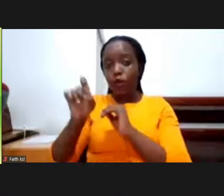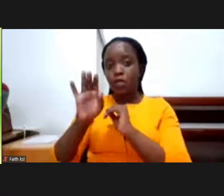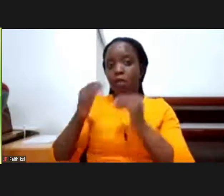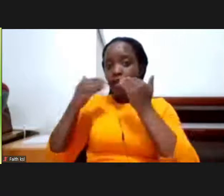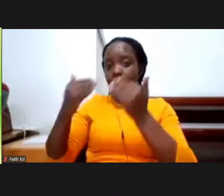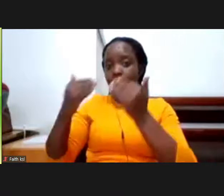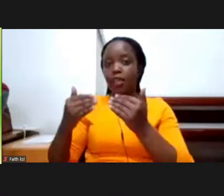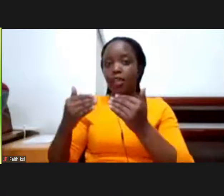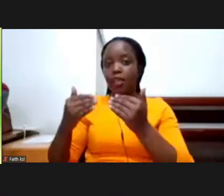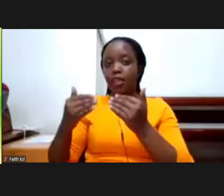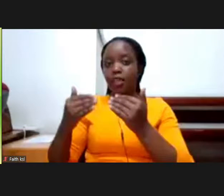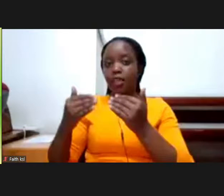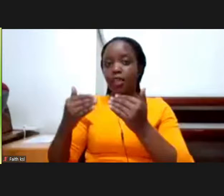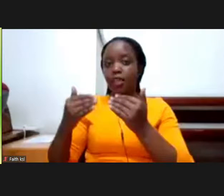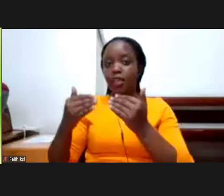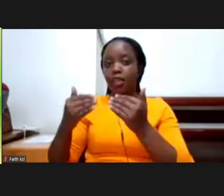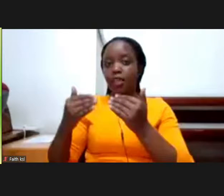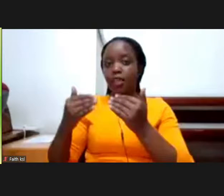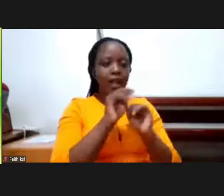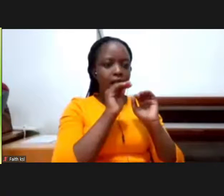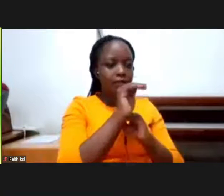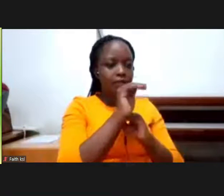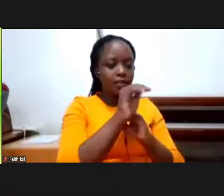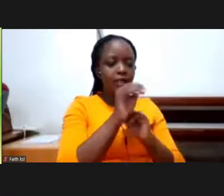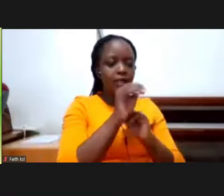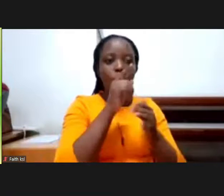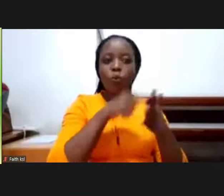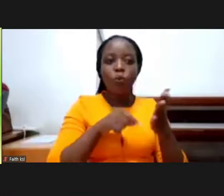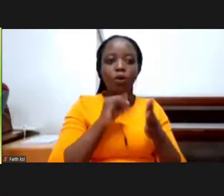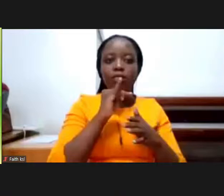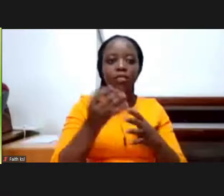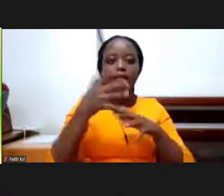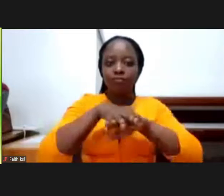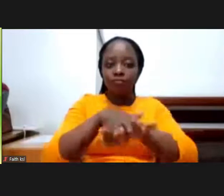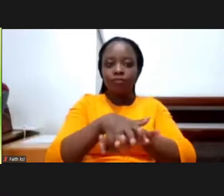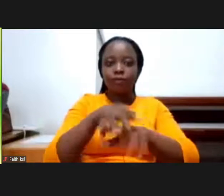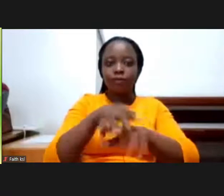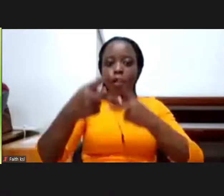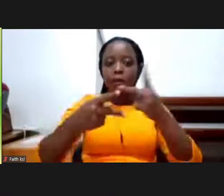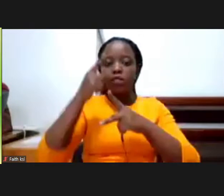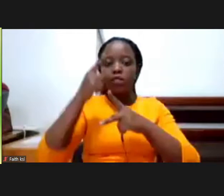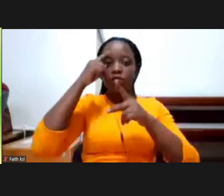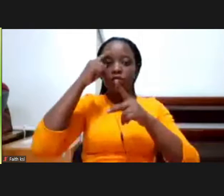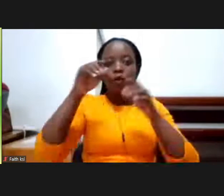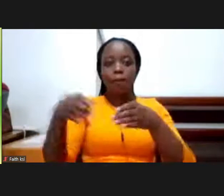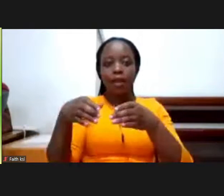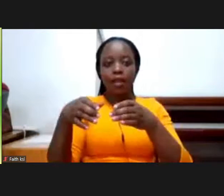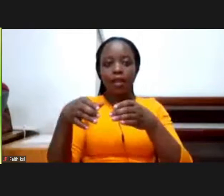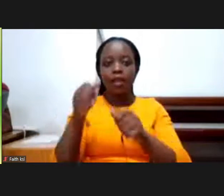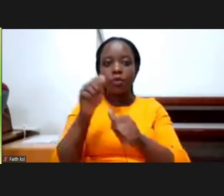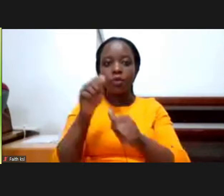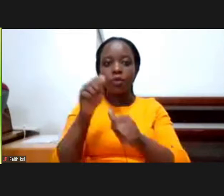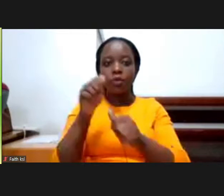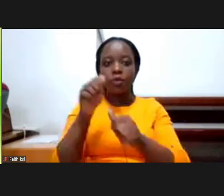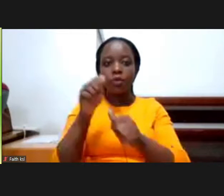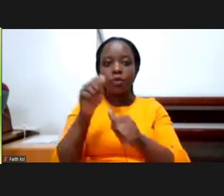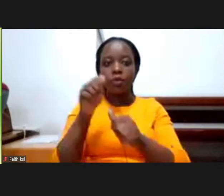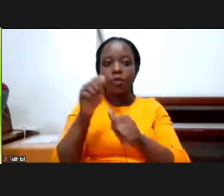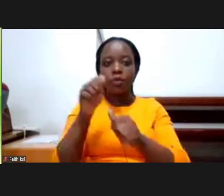companies that process many transactions and have to use the virtual sales control unit